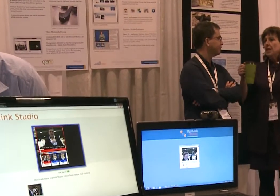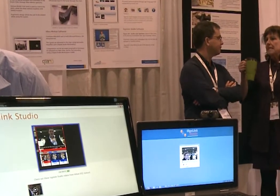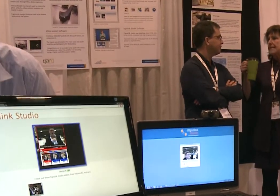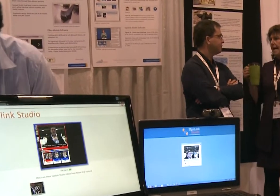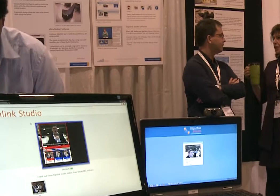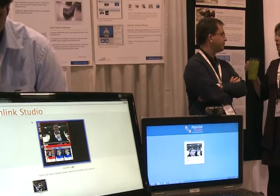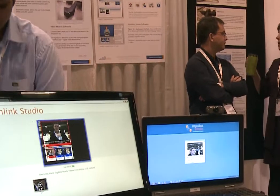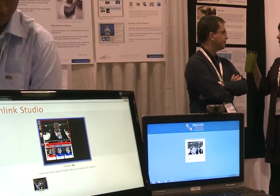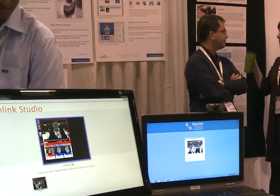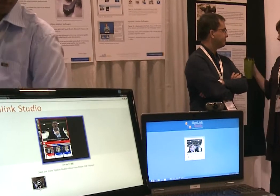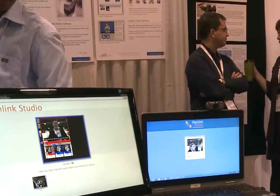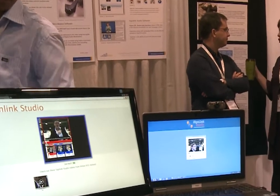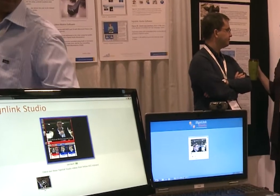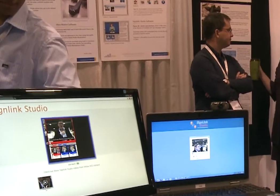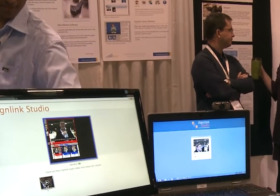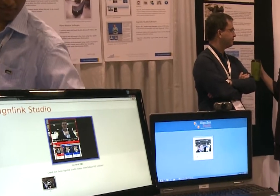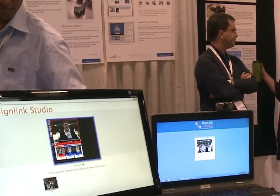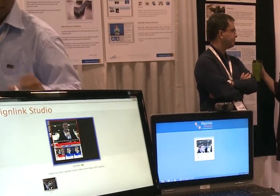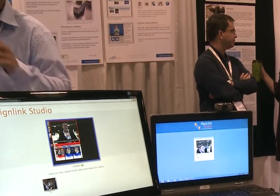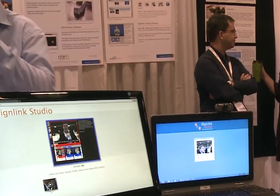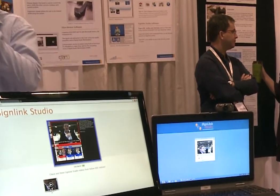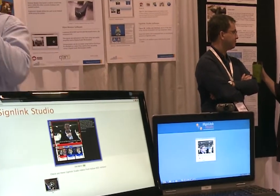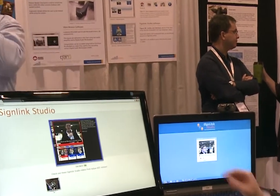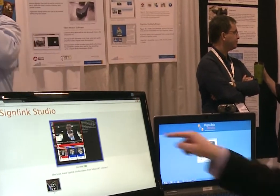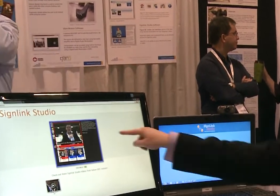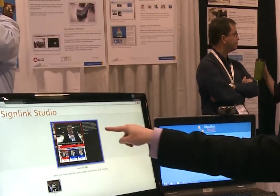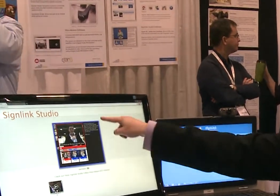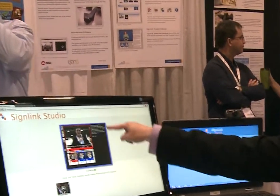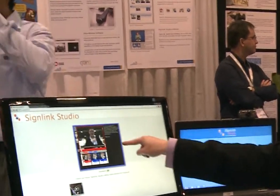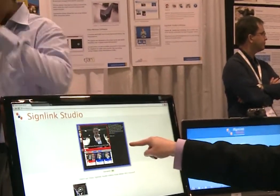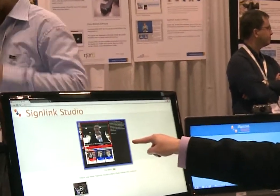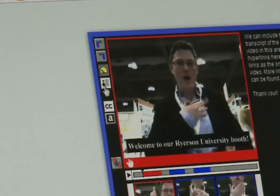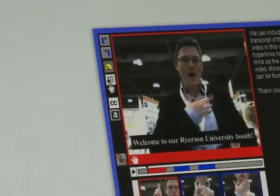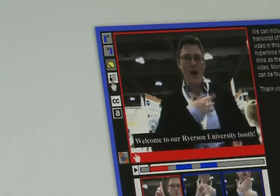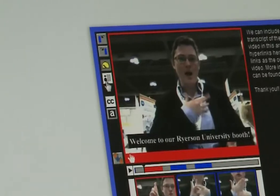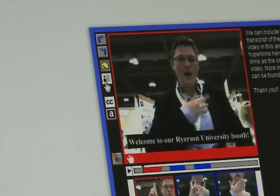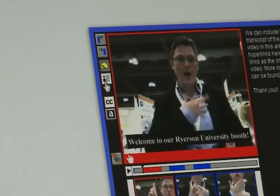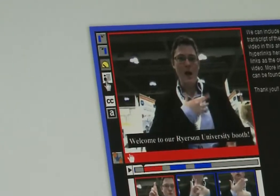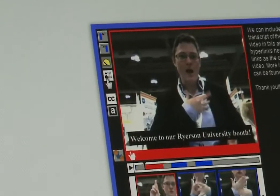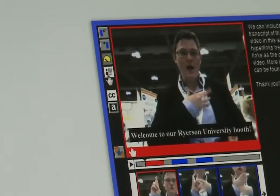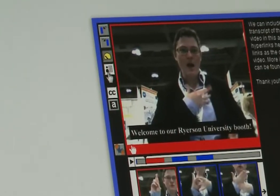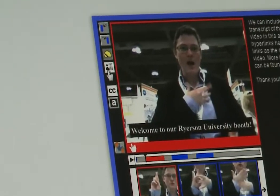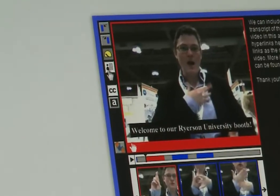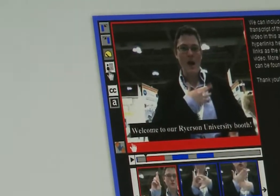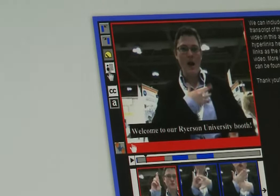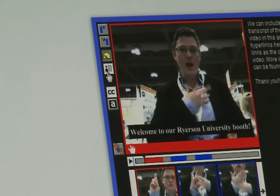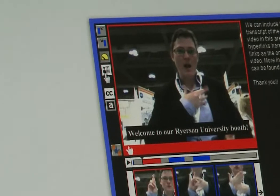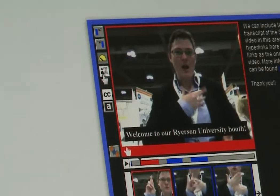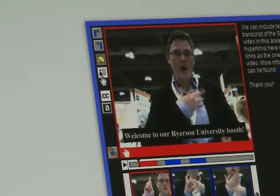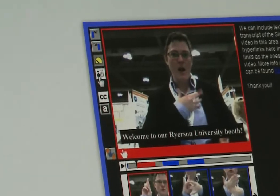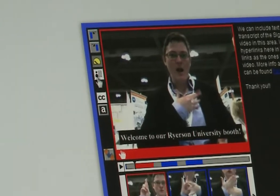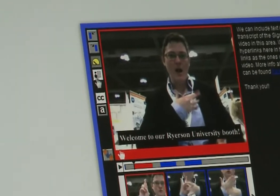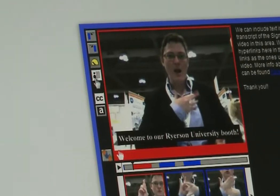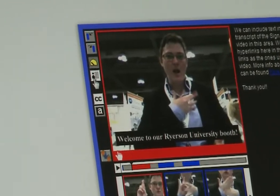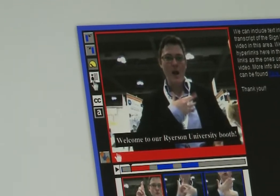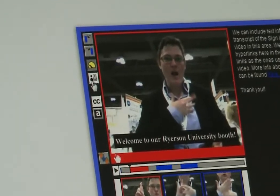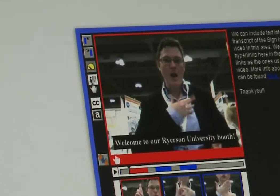In addition to that, you can also include a full text transcript of the content so that it's available in multiple